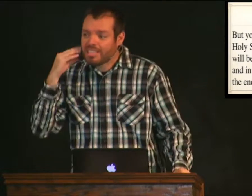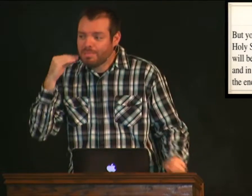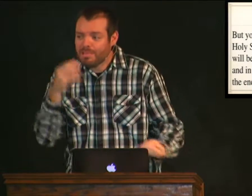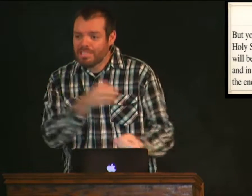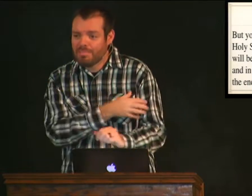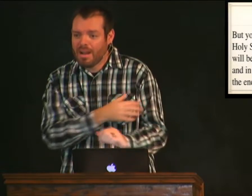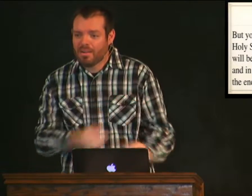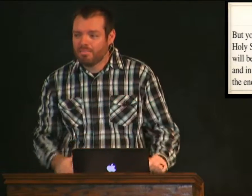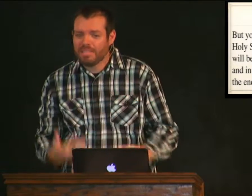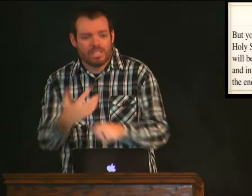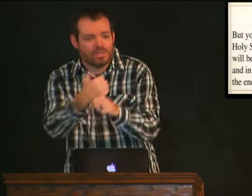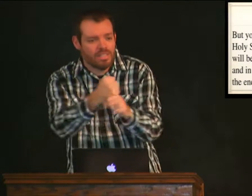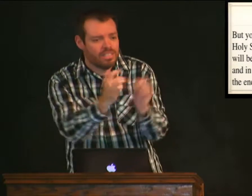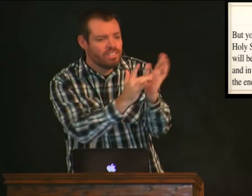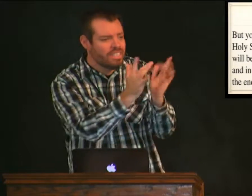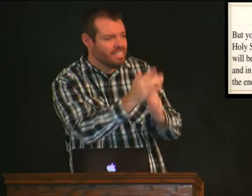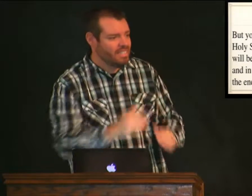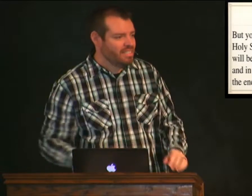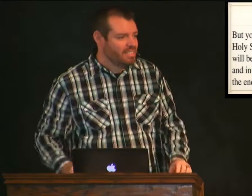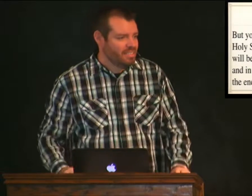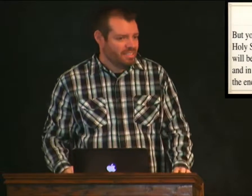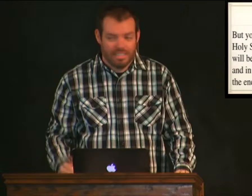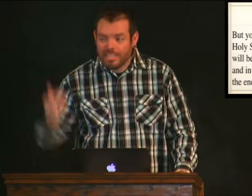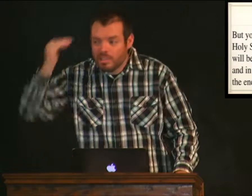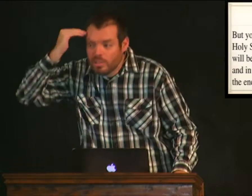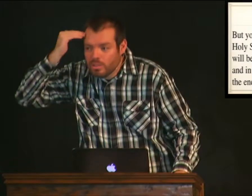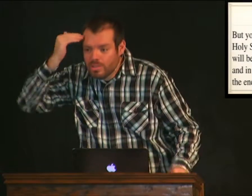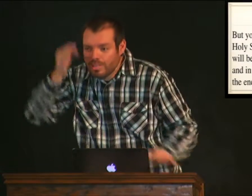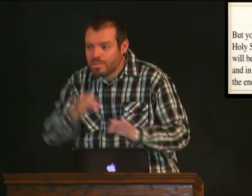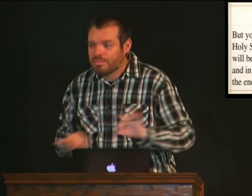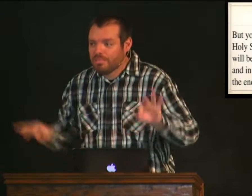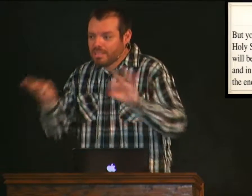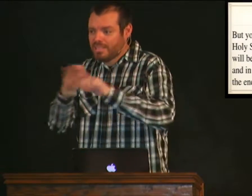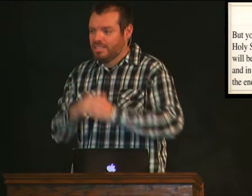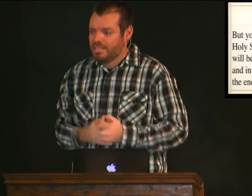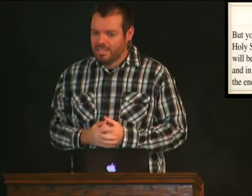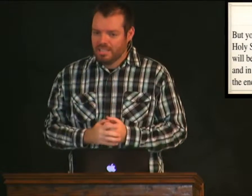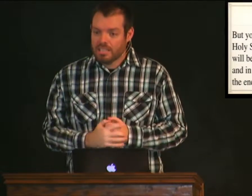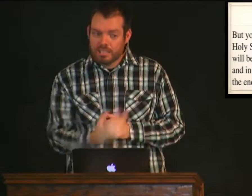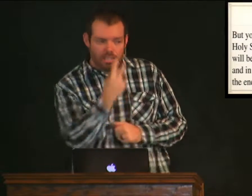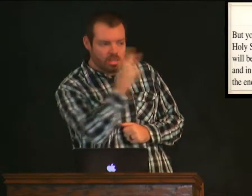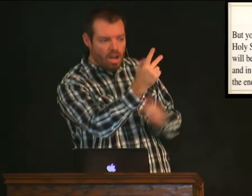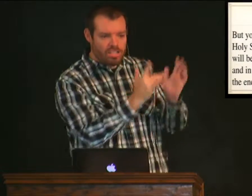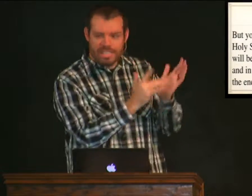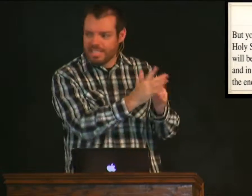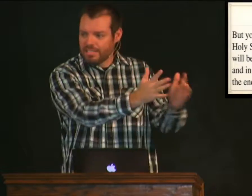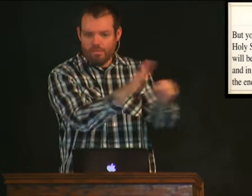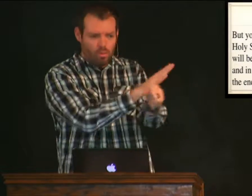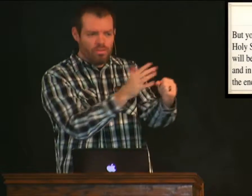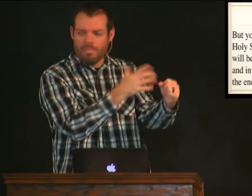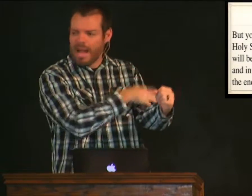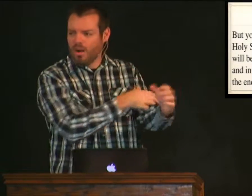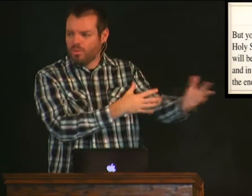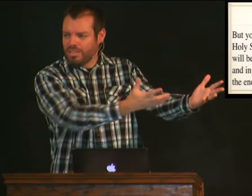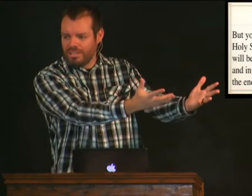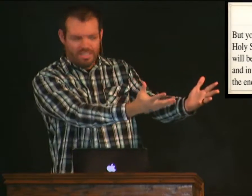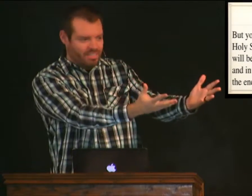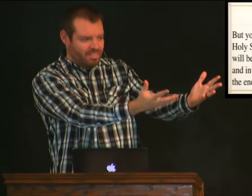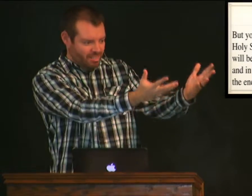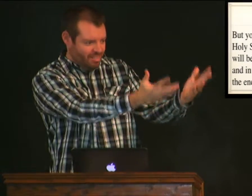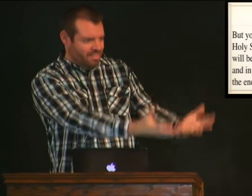They haven't experienced the power, but they trusted Jesus. And they knew it was important because they saw Jesus full of the